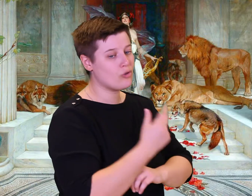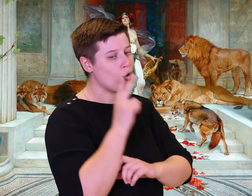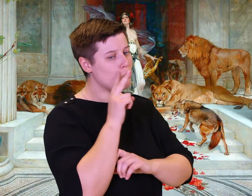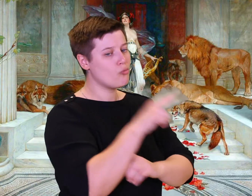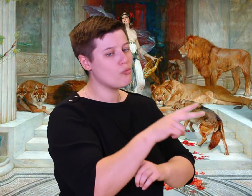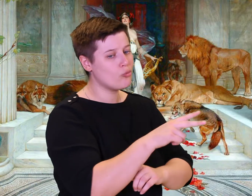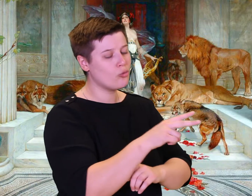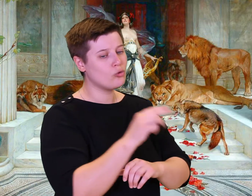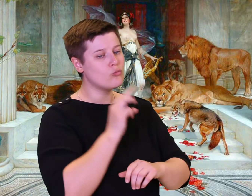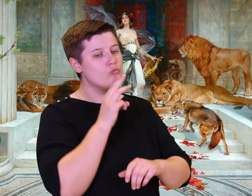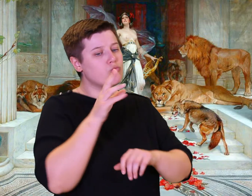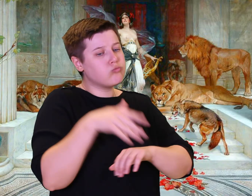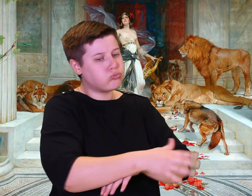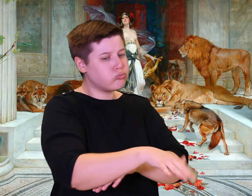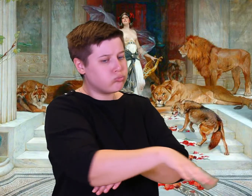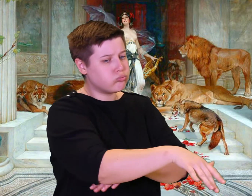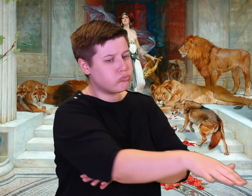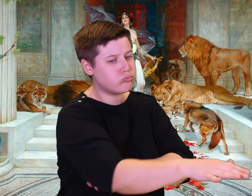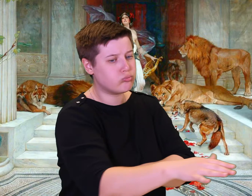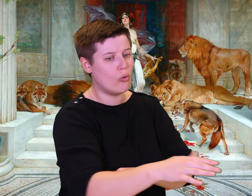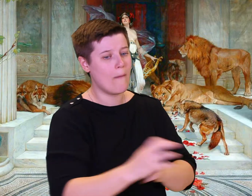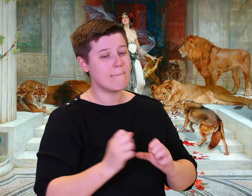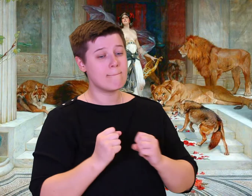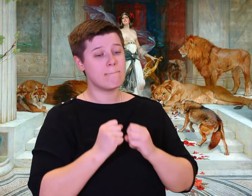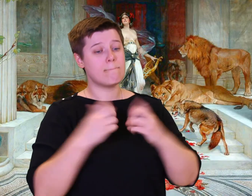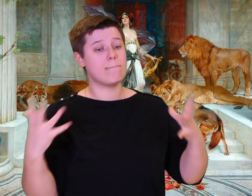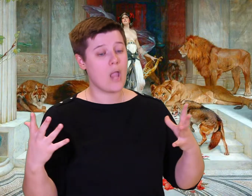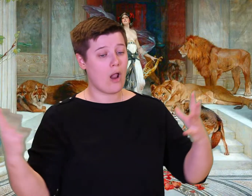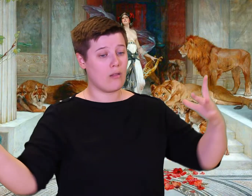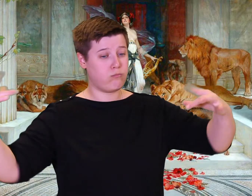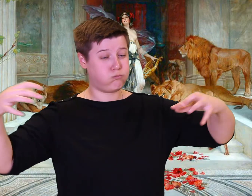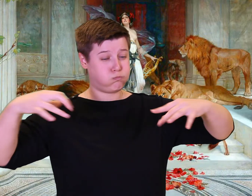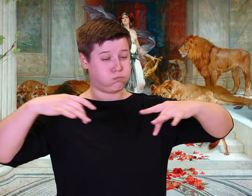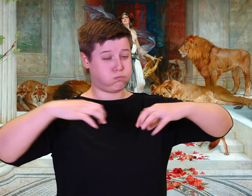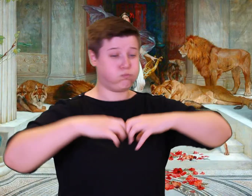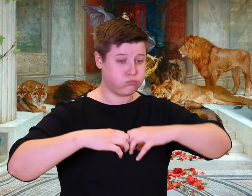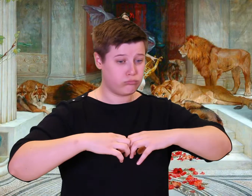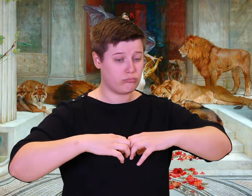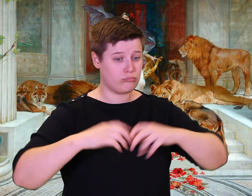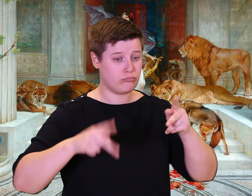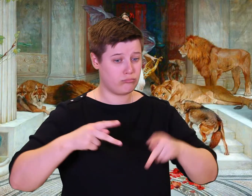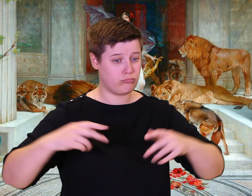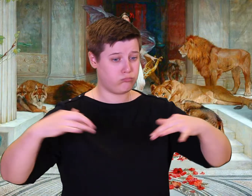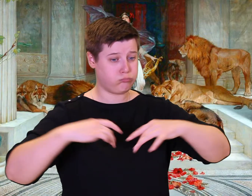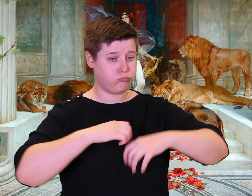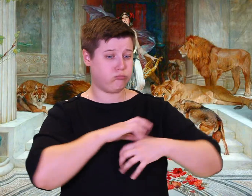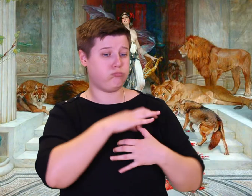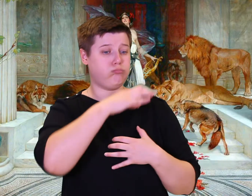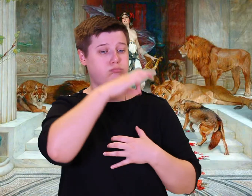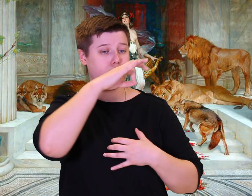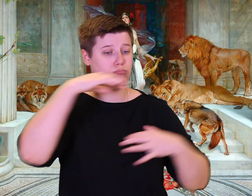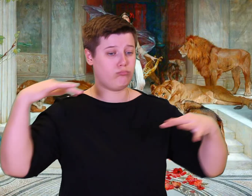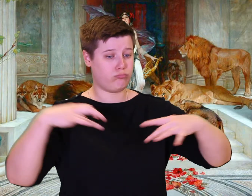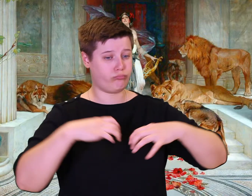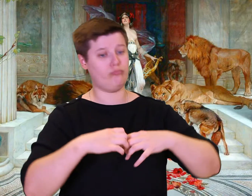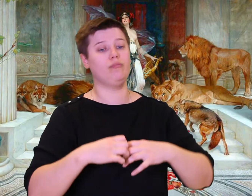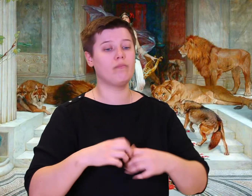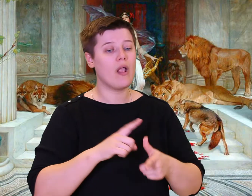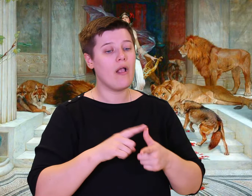First honey mix, then sweet wine, and the third of water. Sprinkle barley and beseech the spirits